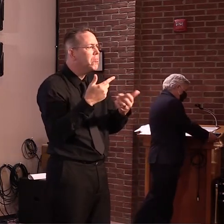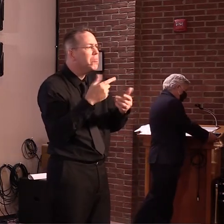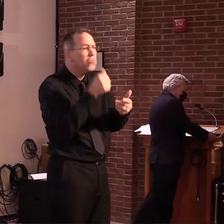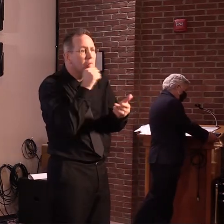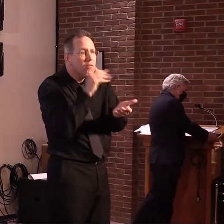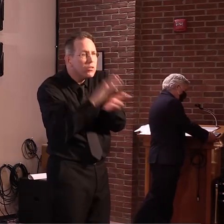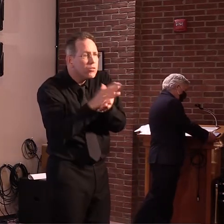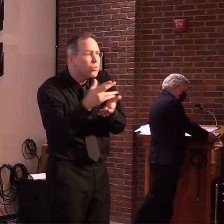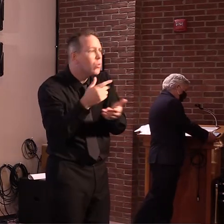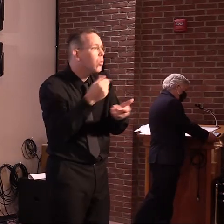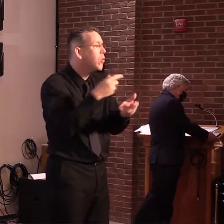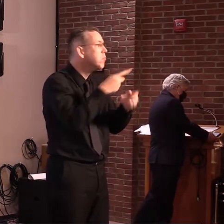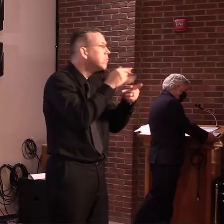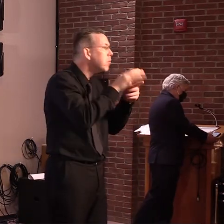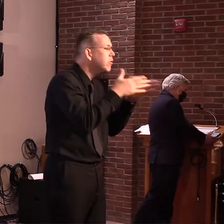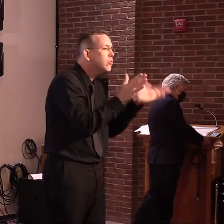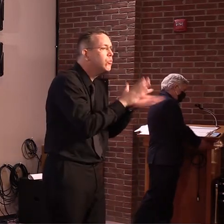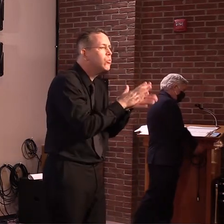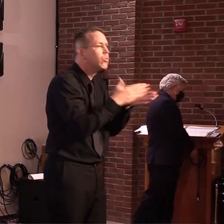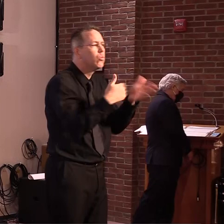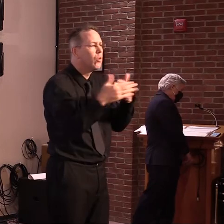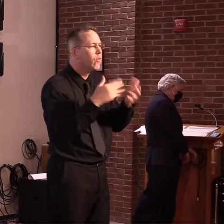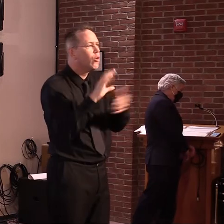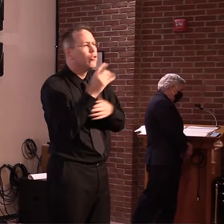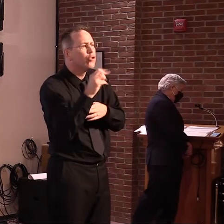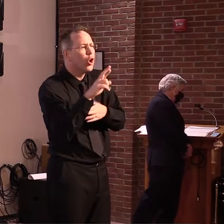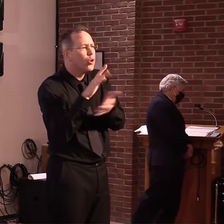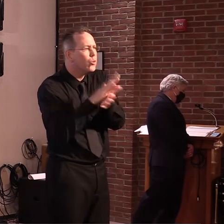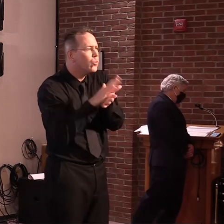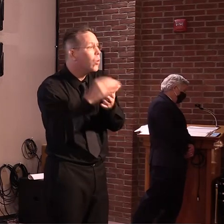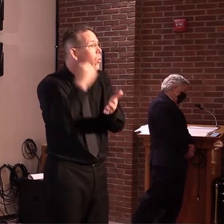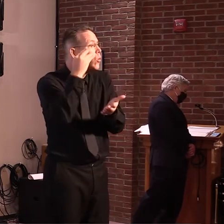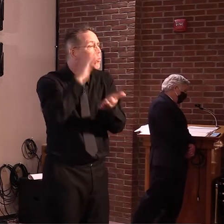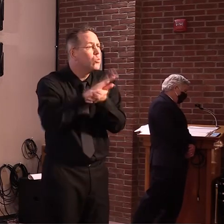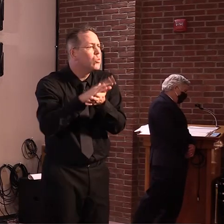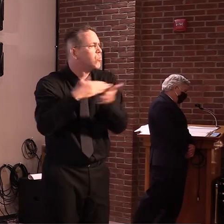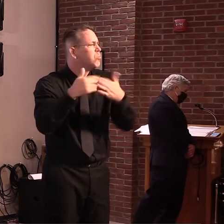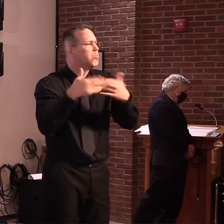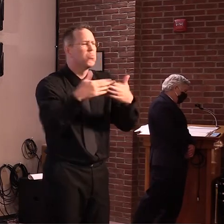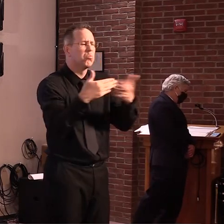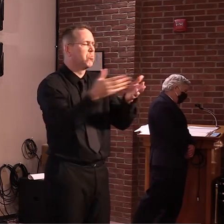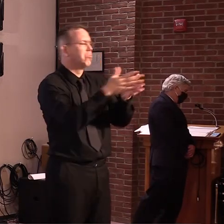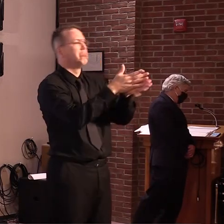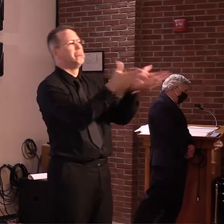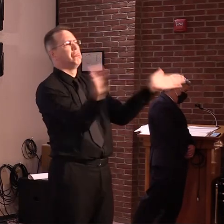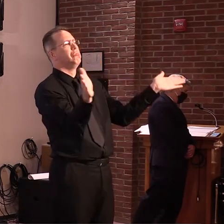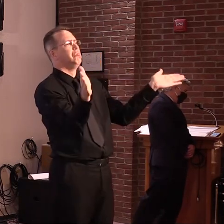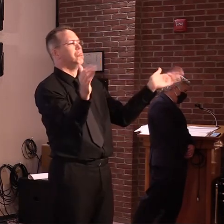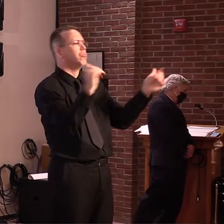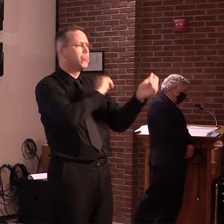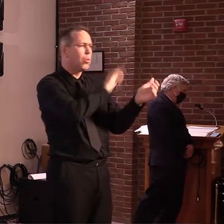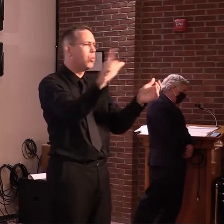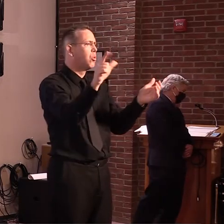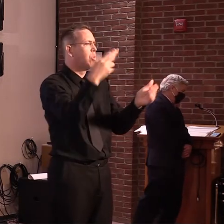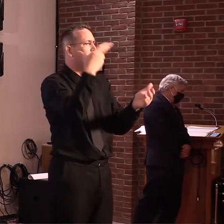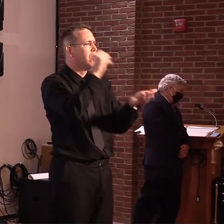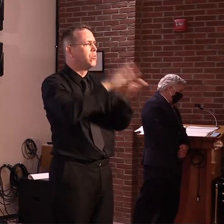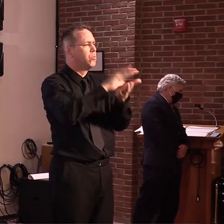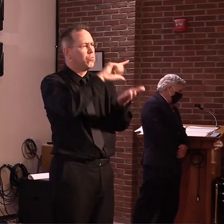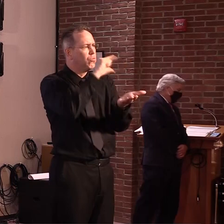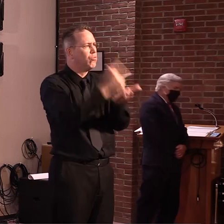independent private high schools, homeschoolers. You know, our goal is to be as simple and inclusive